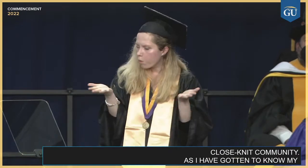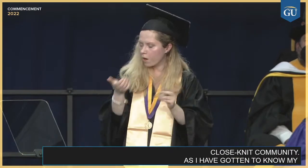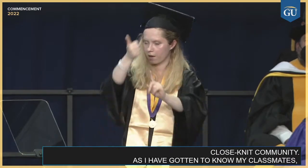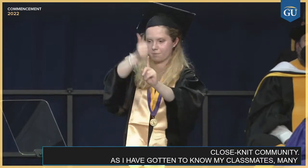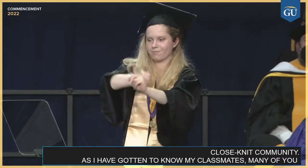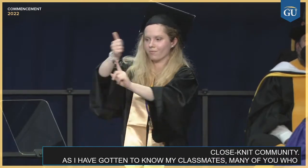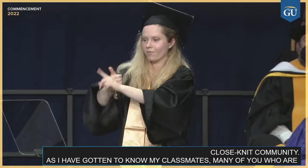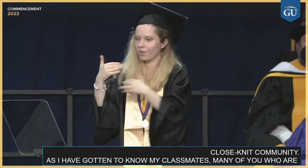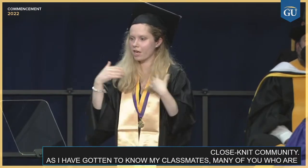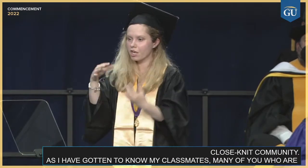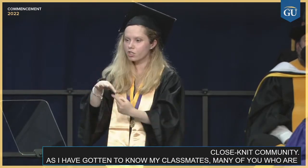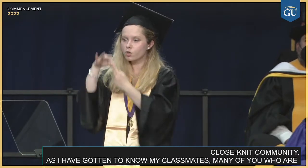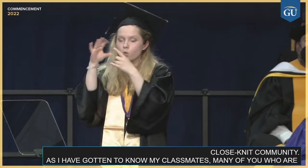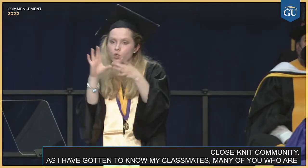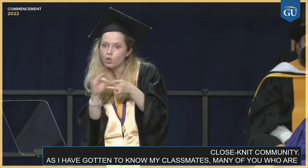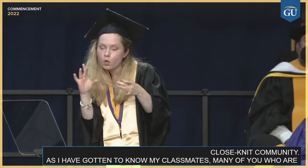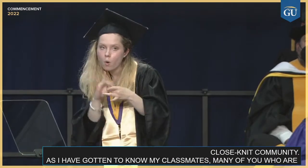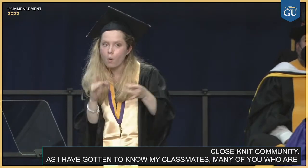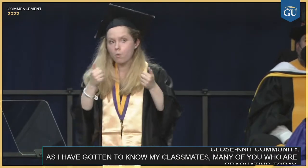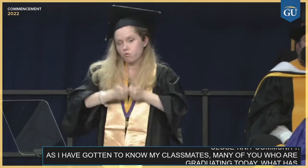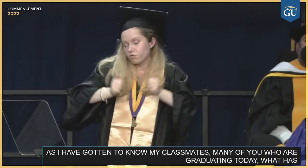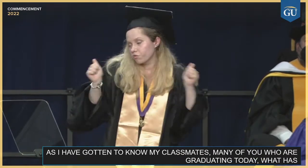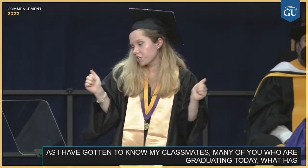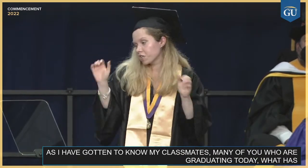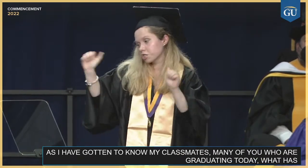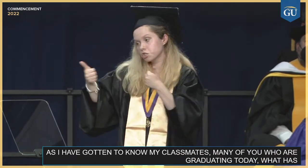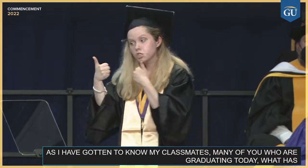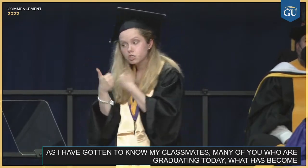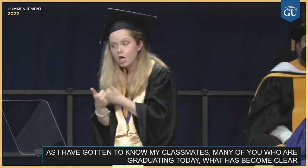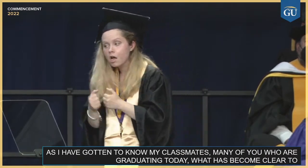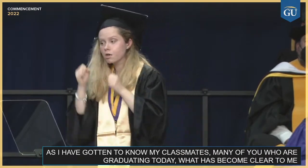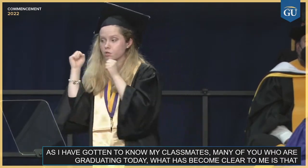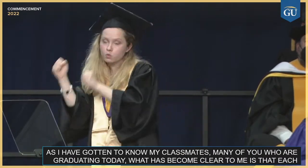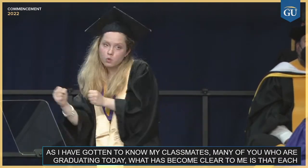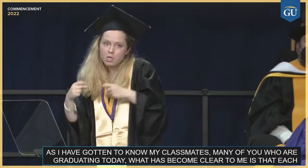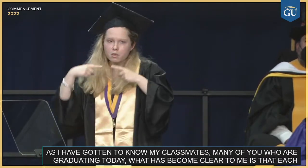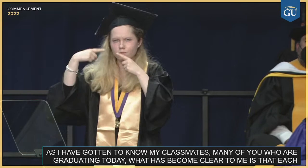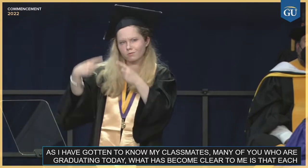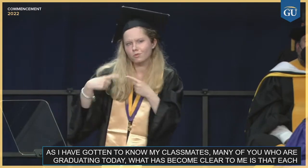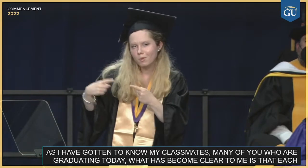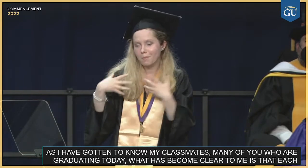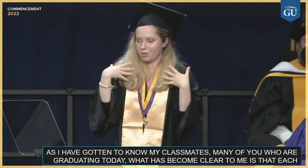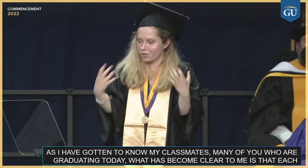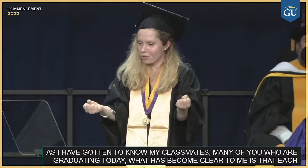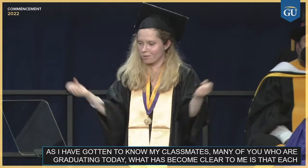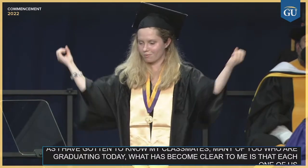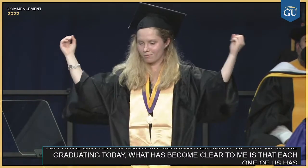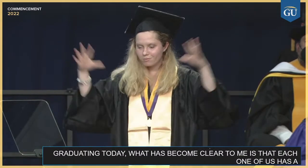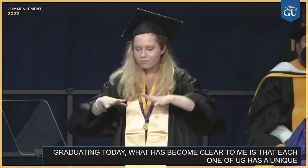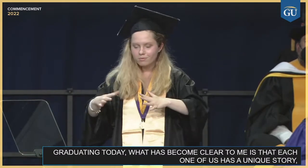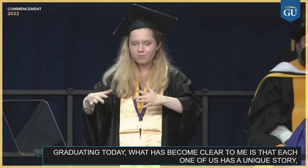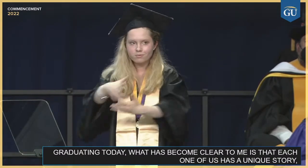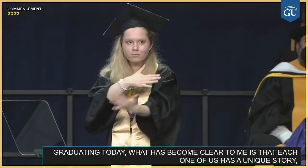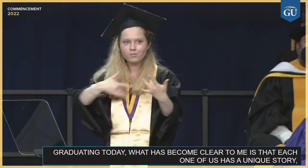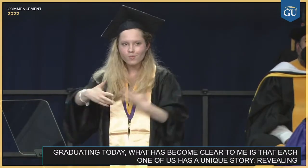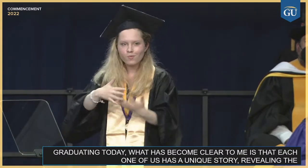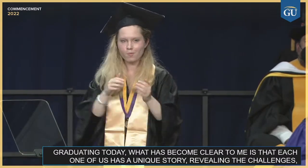what became clear to me is that each one of us had a unique story, revealing the challenges, struggles,